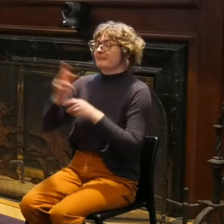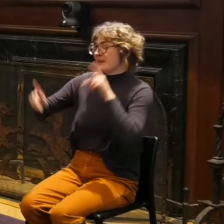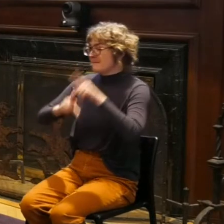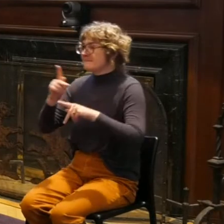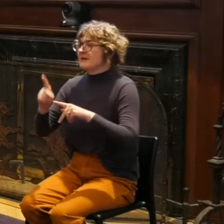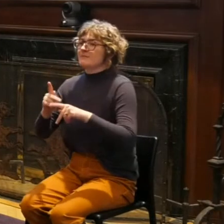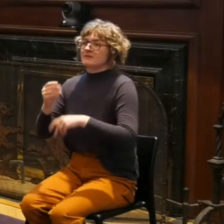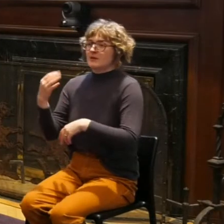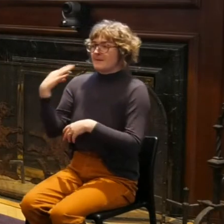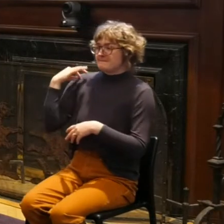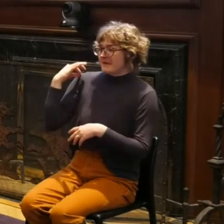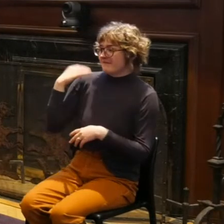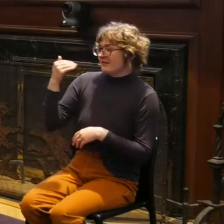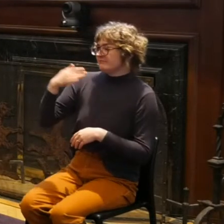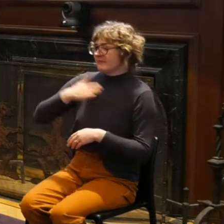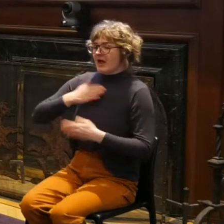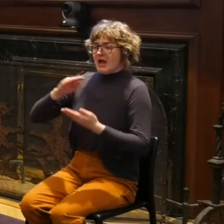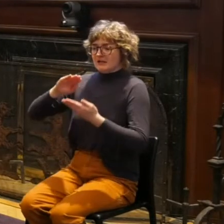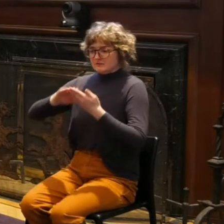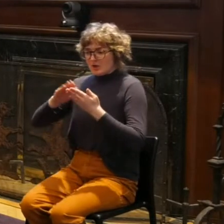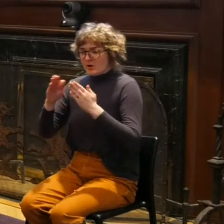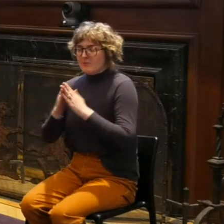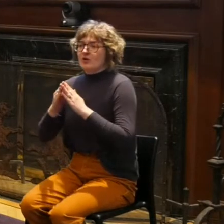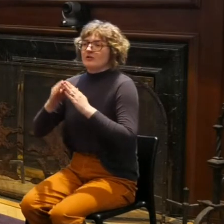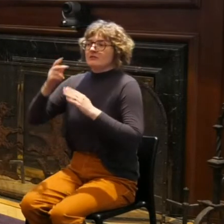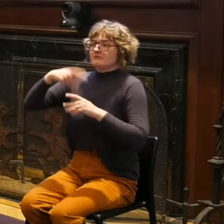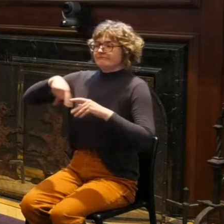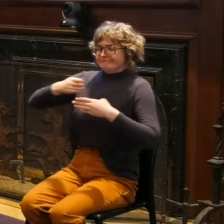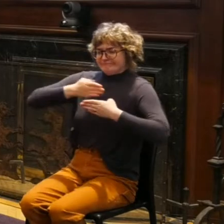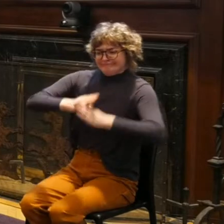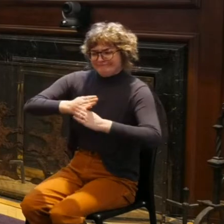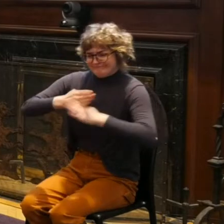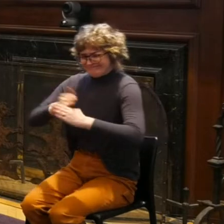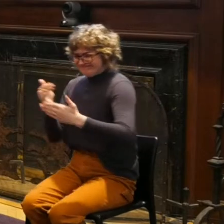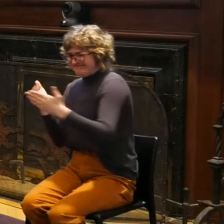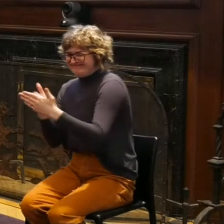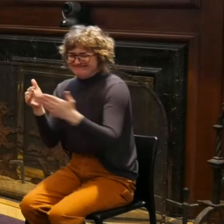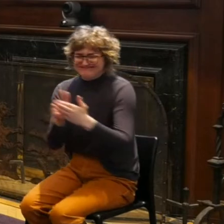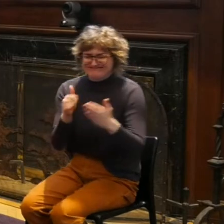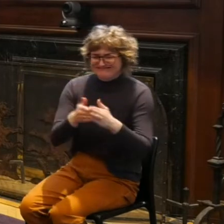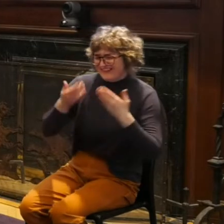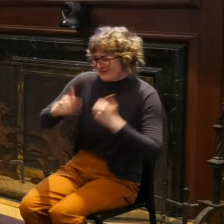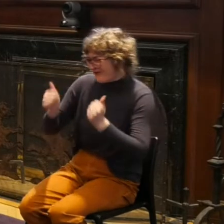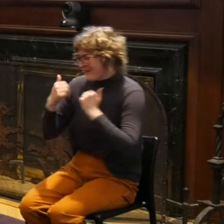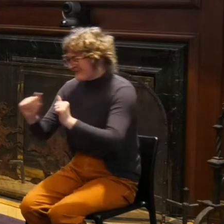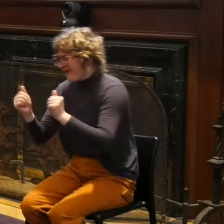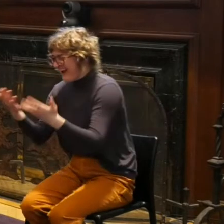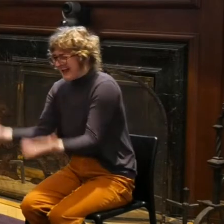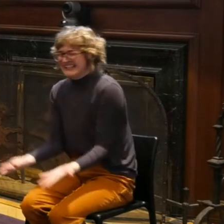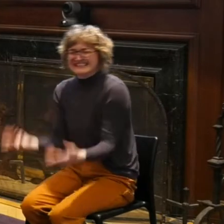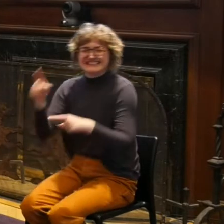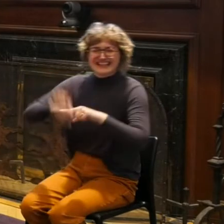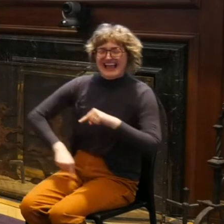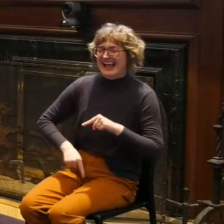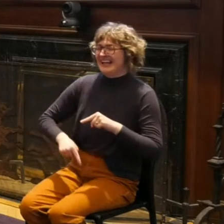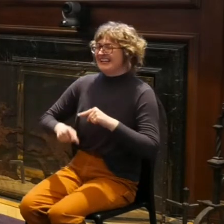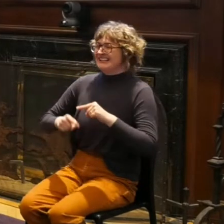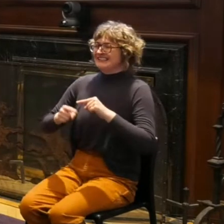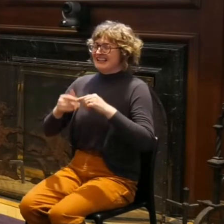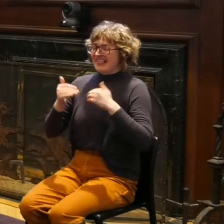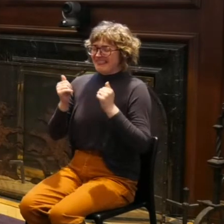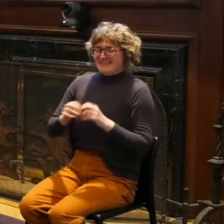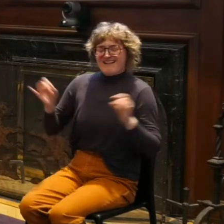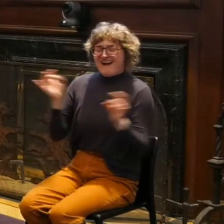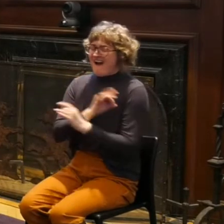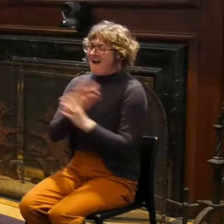businesses in my community. Meanwhile, I'm bombarded with barriers and roadblocked at every attempt and stride I make. This is preposterous, and